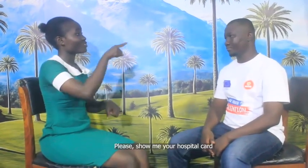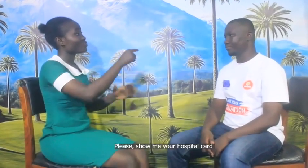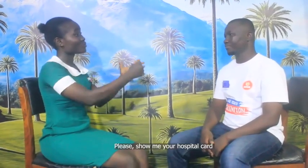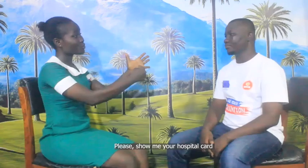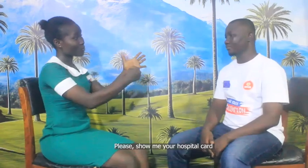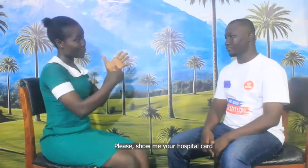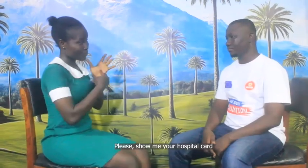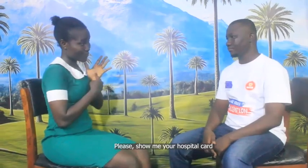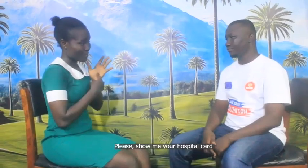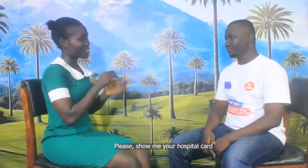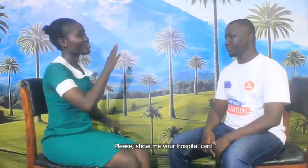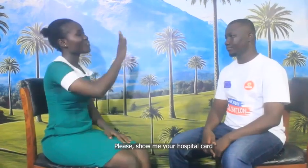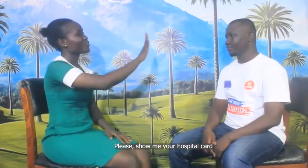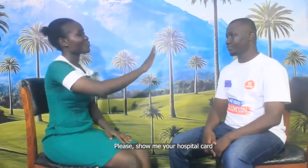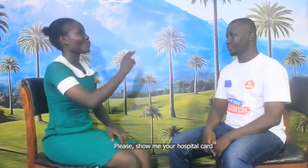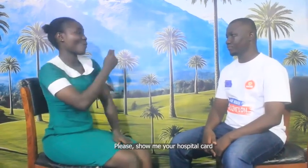Please, show me your hospital card